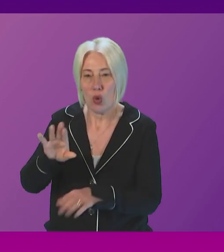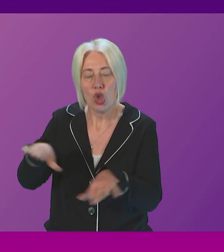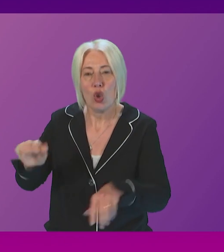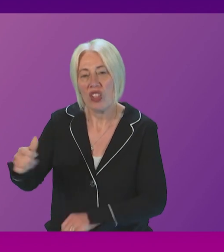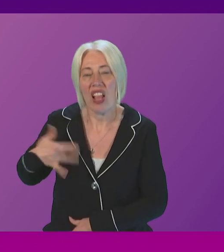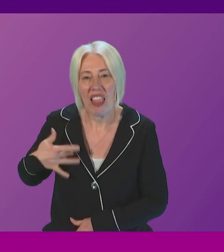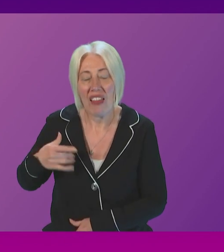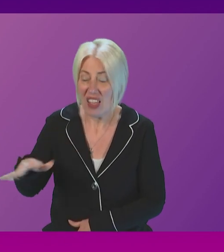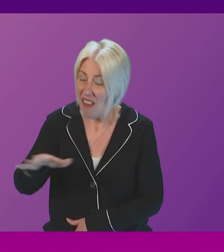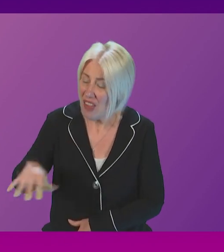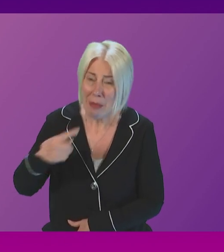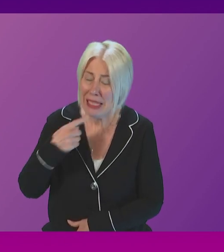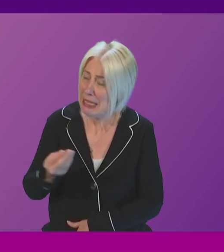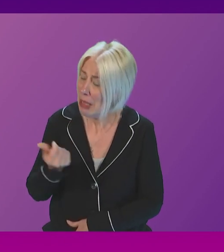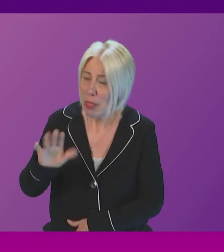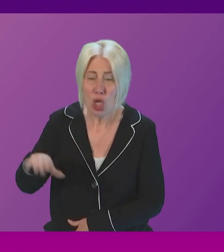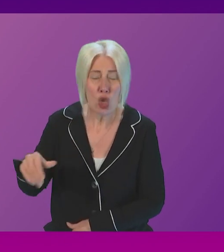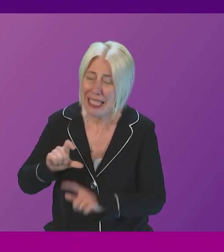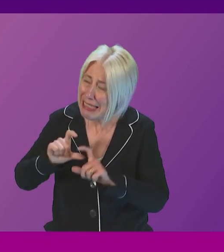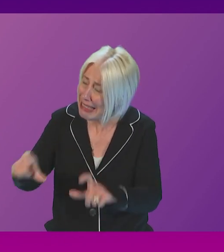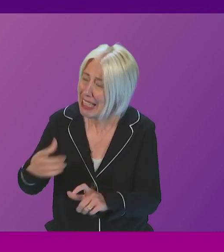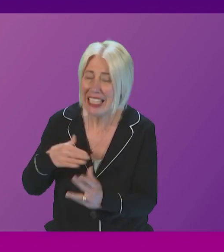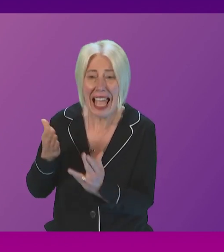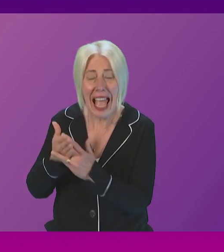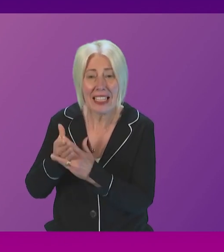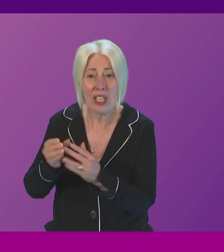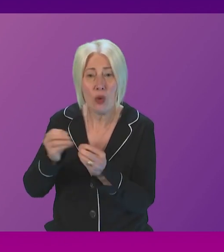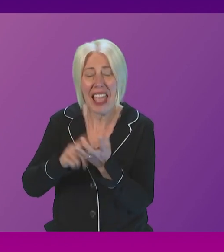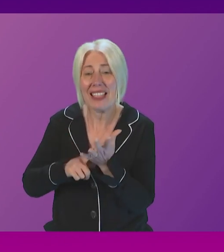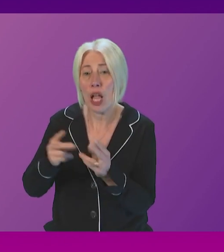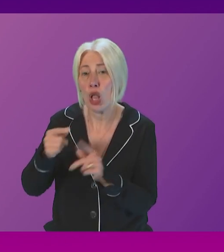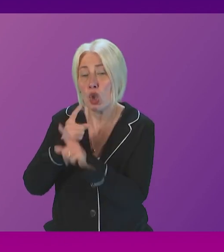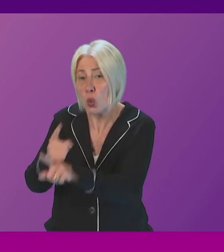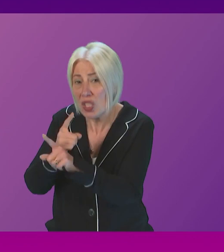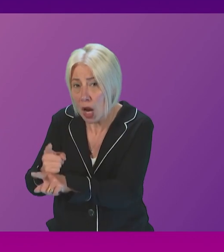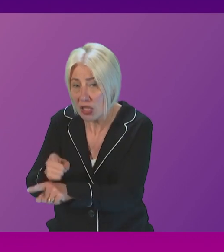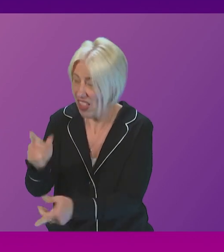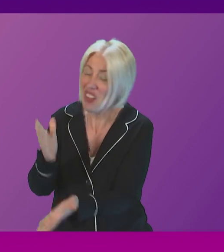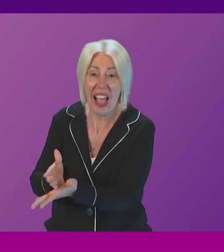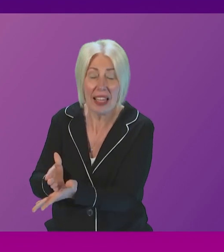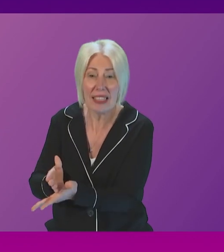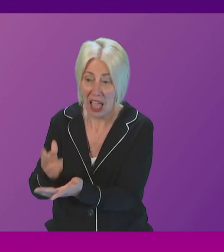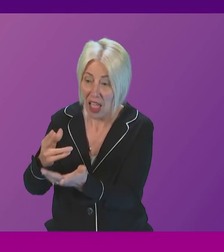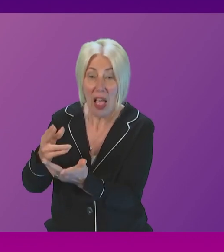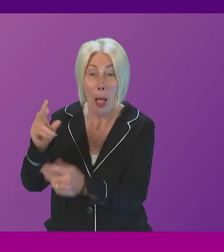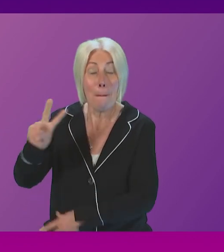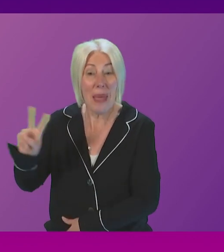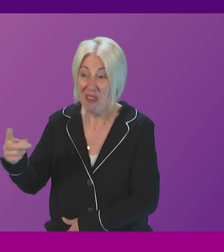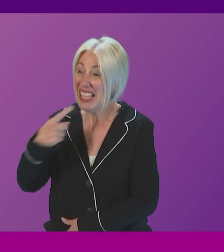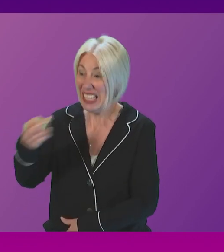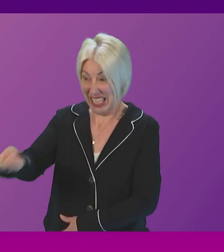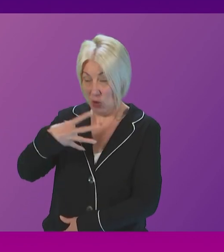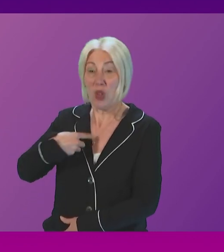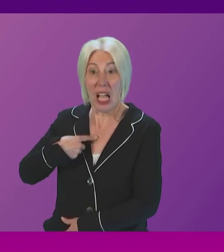Families report a number of these children still require access to BSL tutors. Now, that is a fact. The parents are reporting this to us.